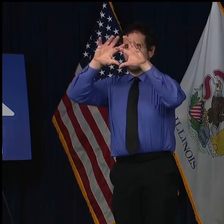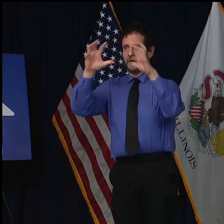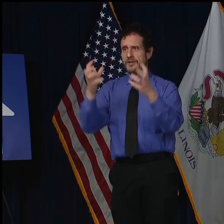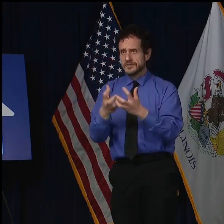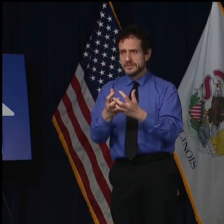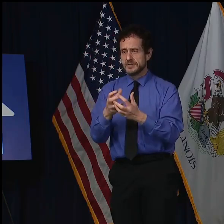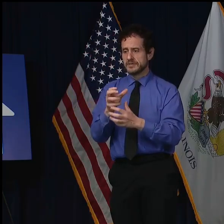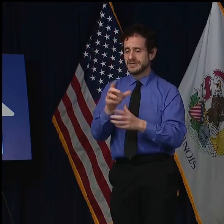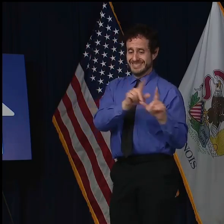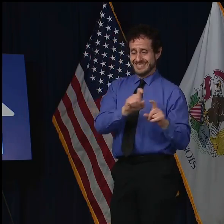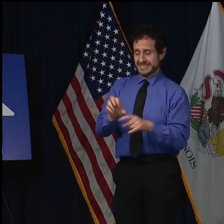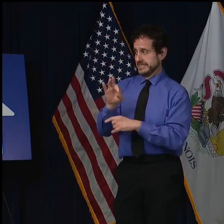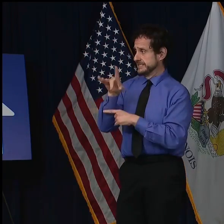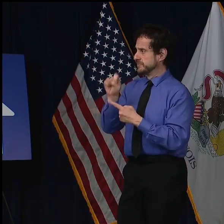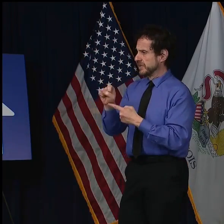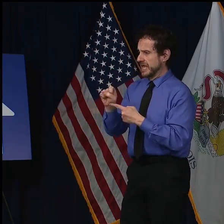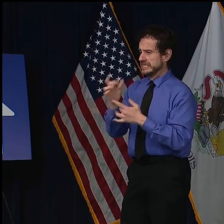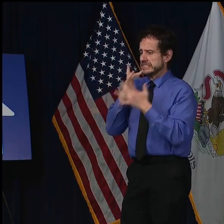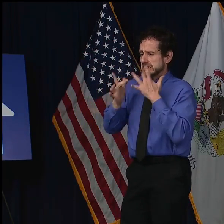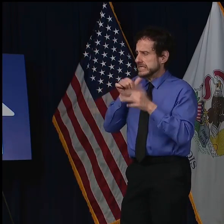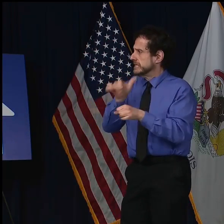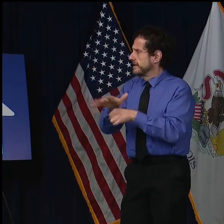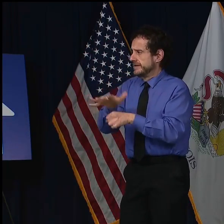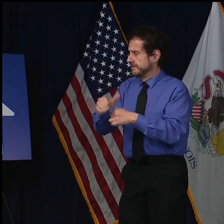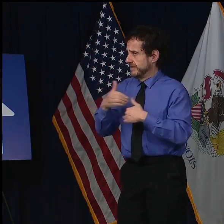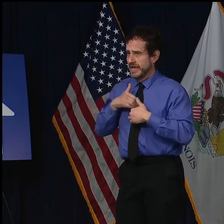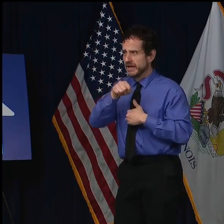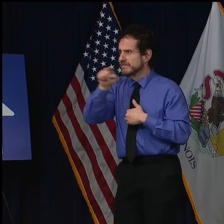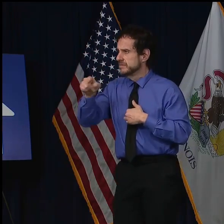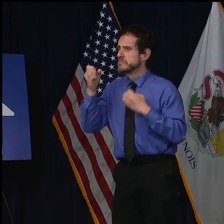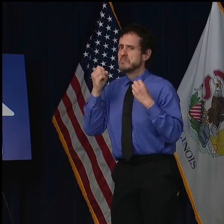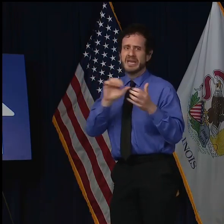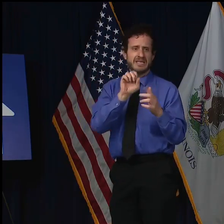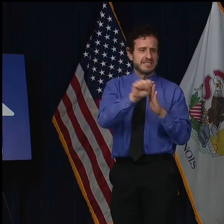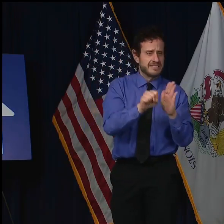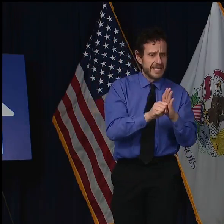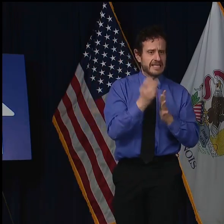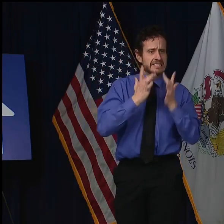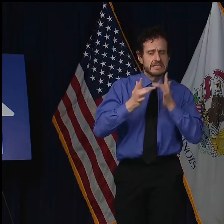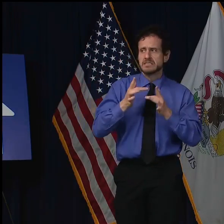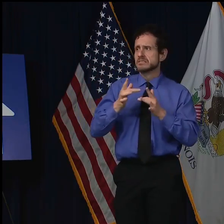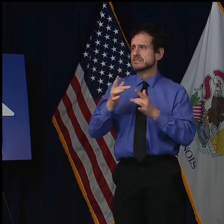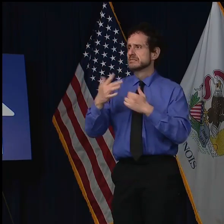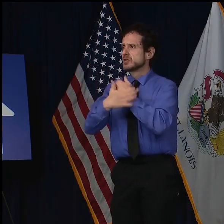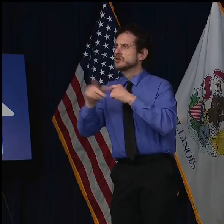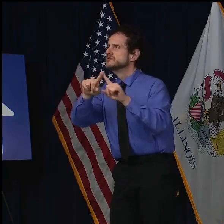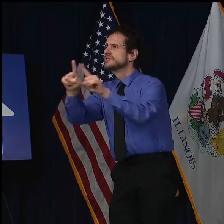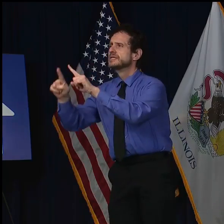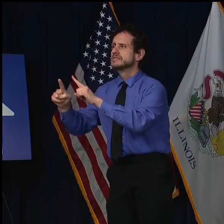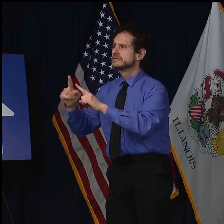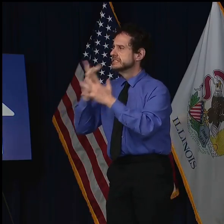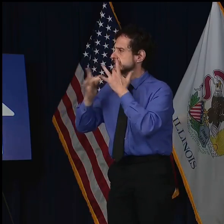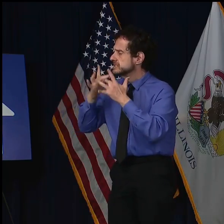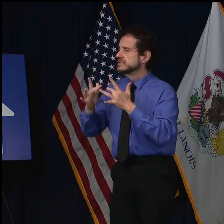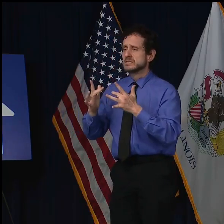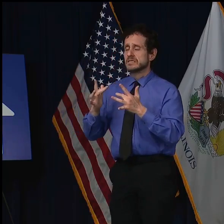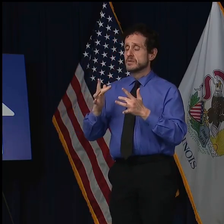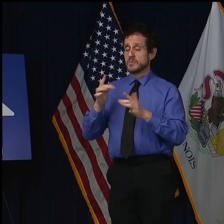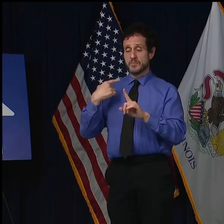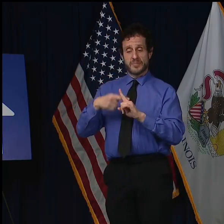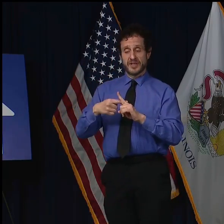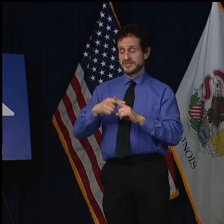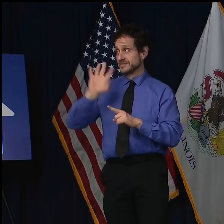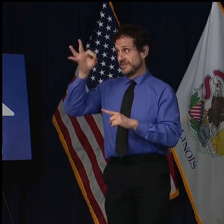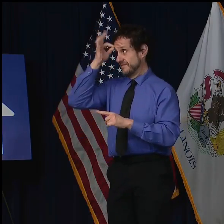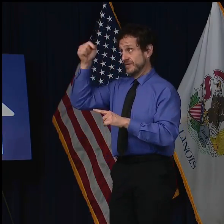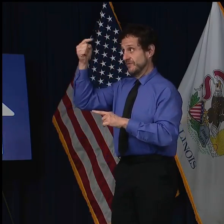that has existed for so many weeks, and with the challenge of not having any coordination of testing